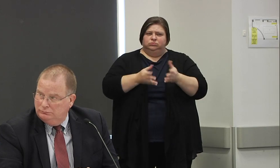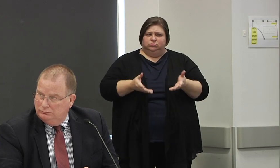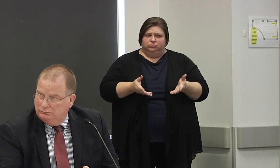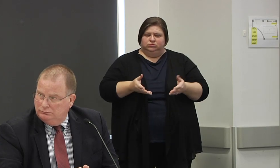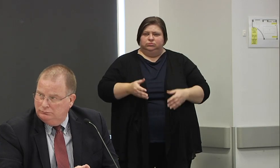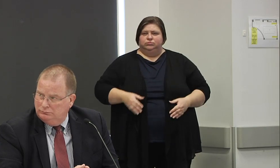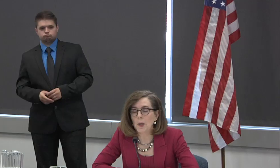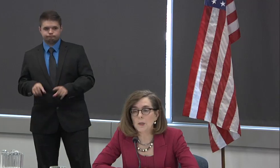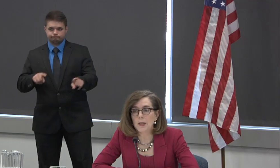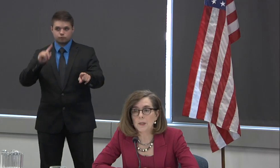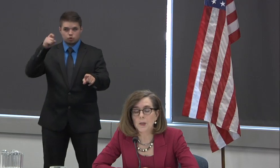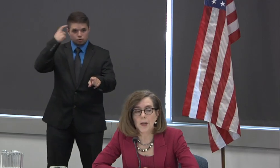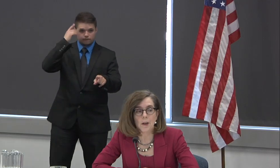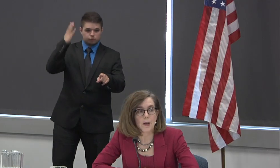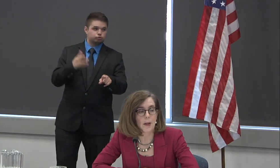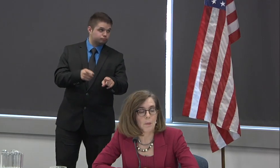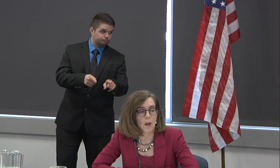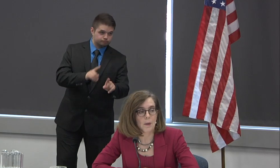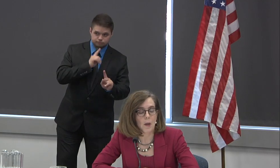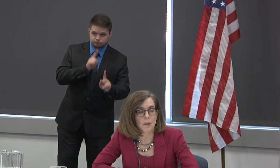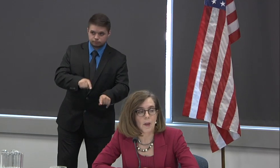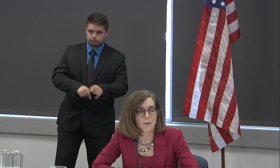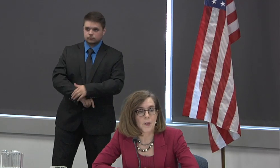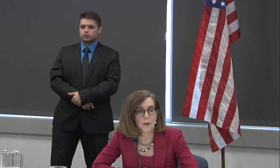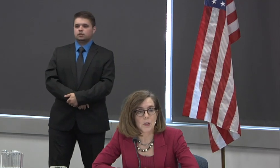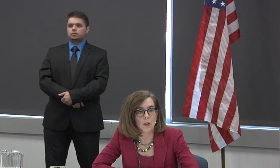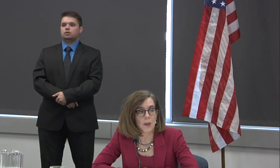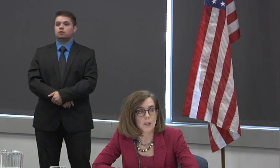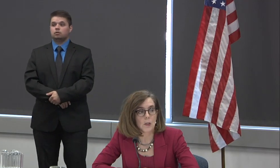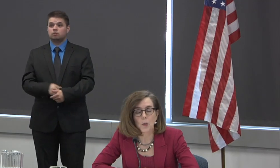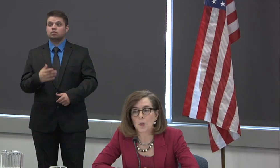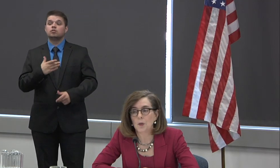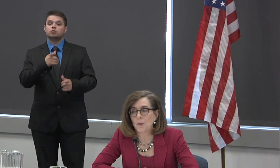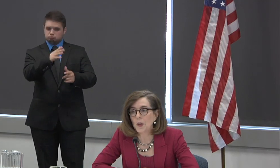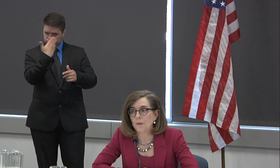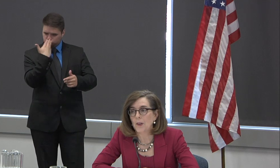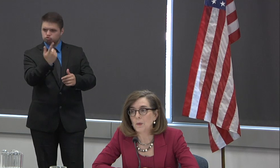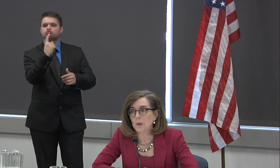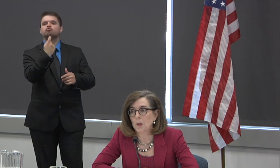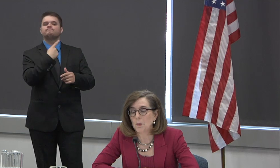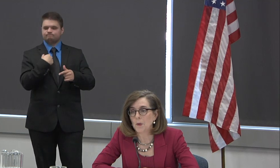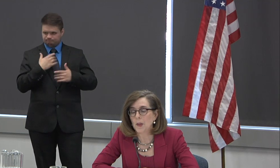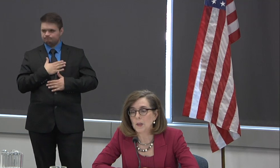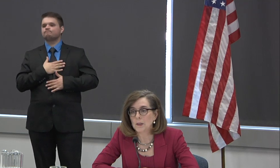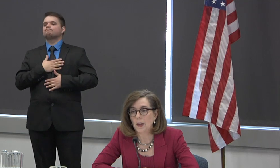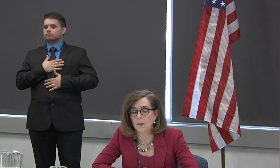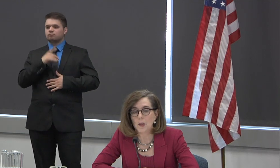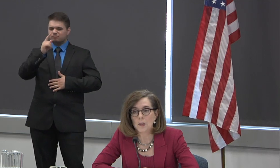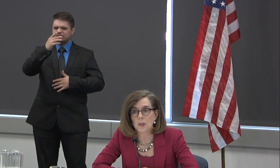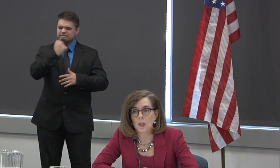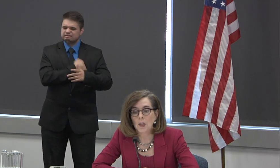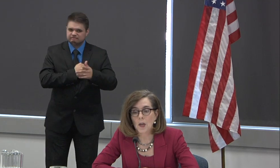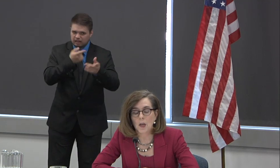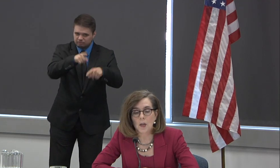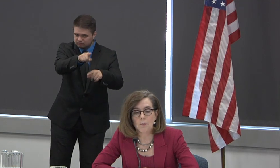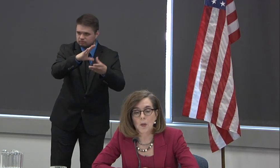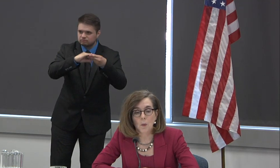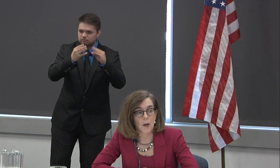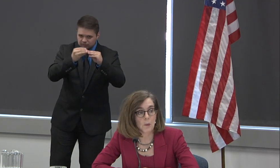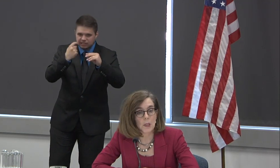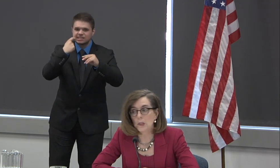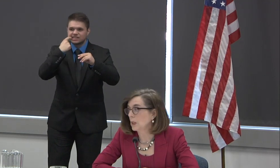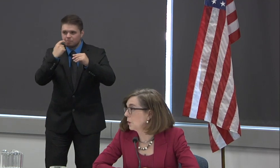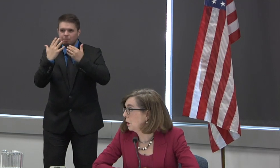the question about dental care, and I'm very sorry to learn of the family member that has had this, what